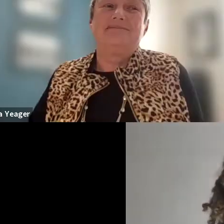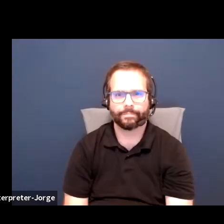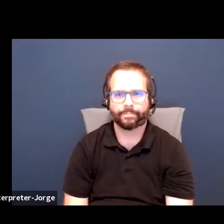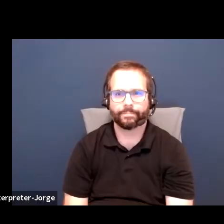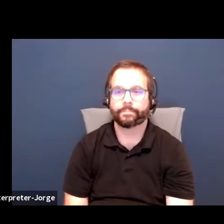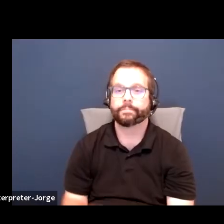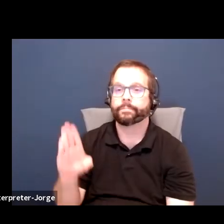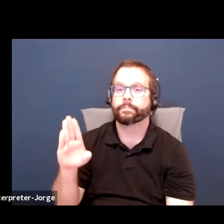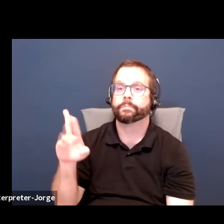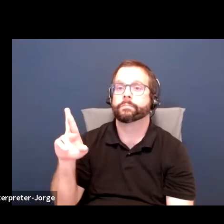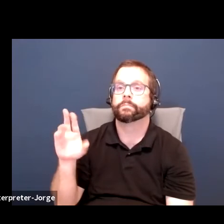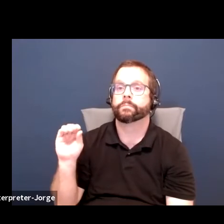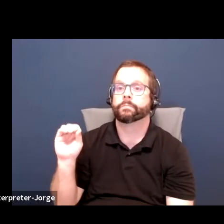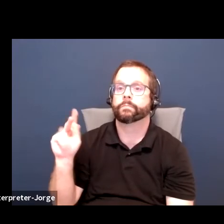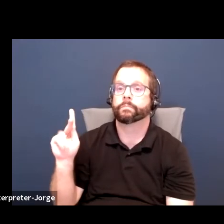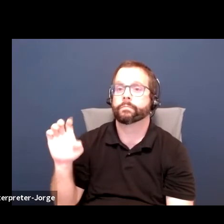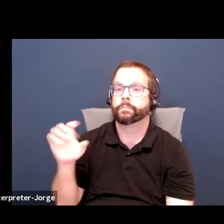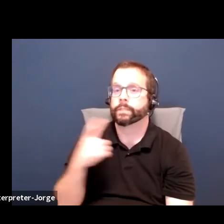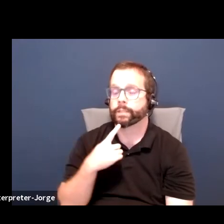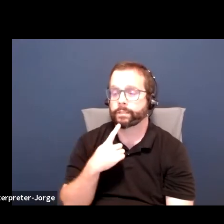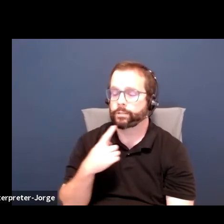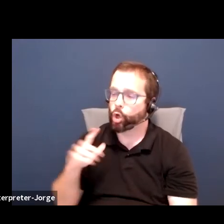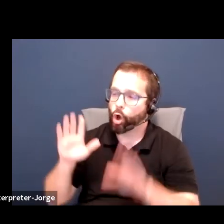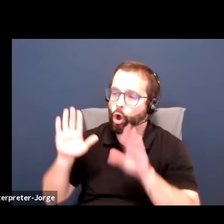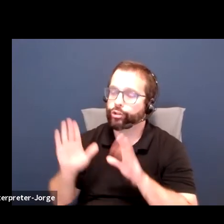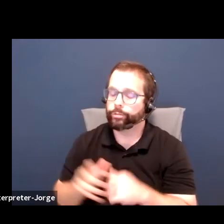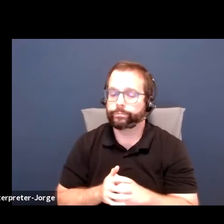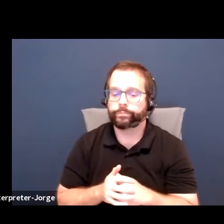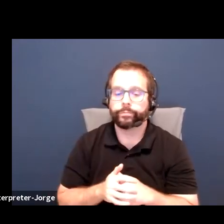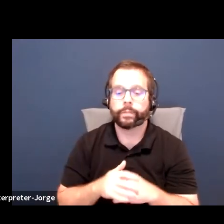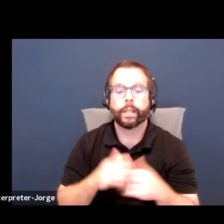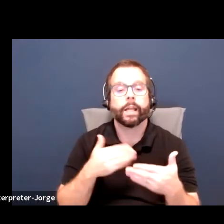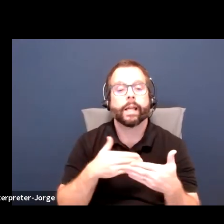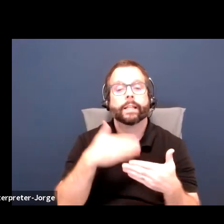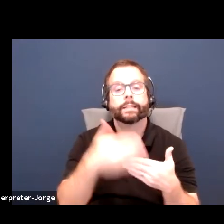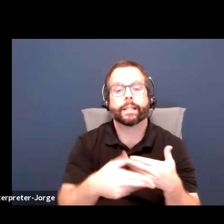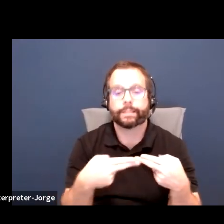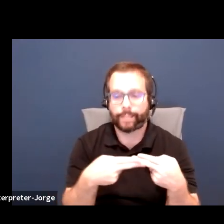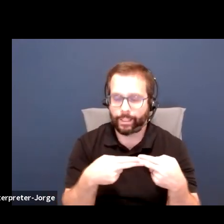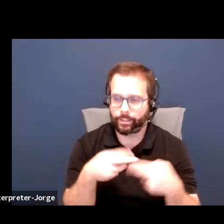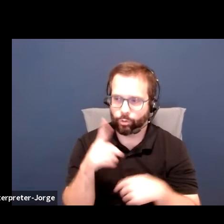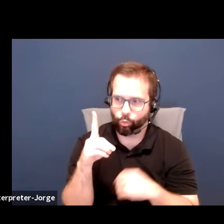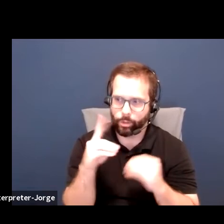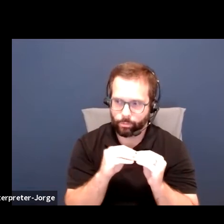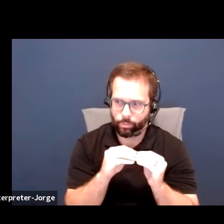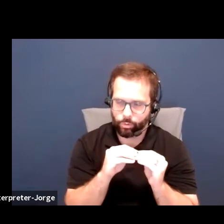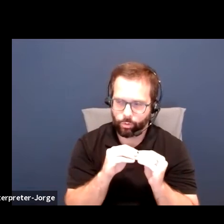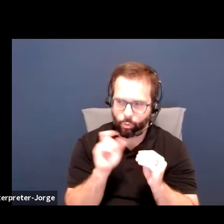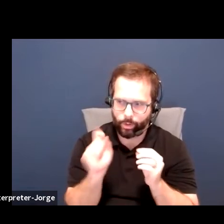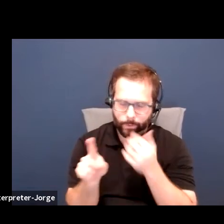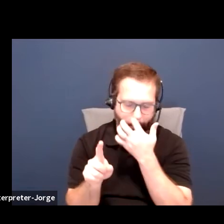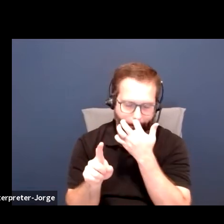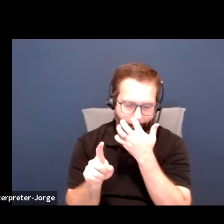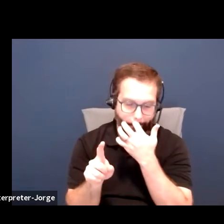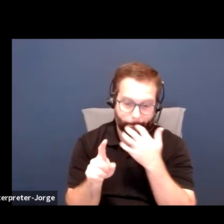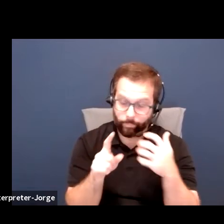Awesome. And so we do have another question on the next slide. And we have some questions coming in the Q&A that we'll